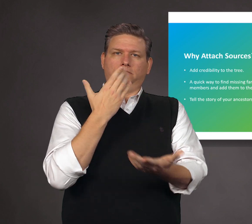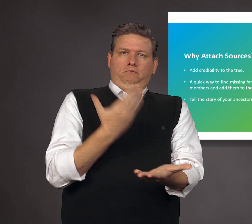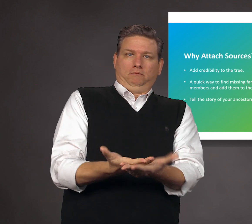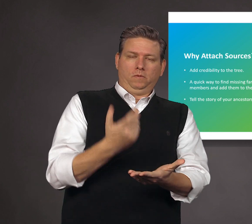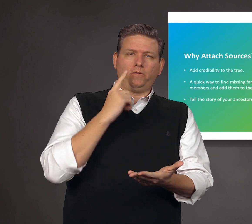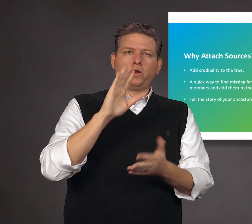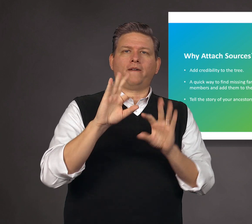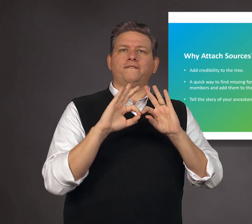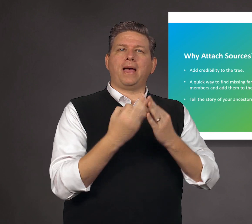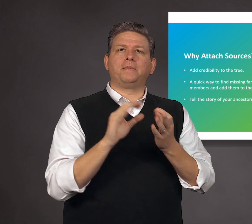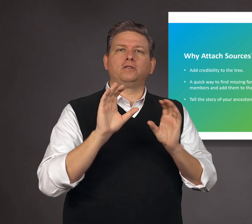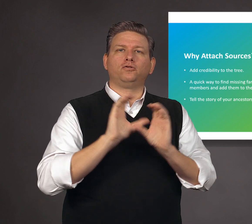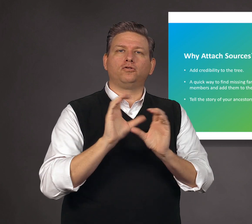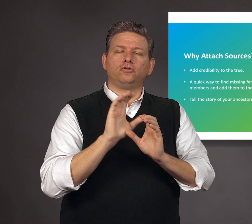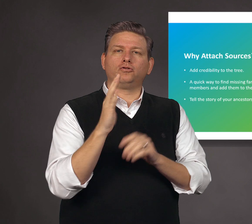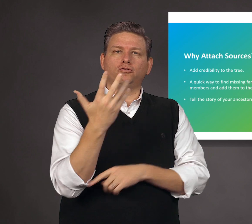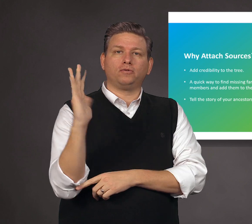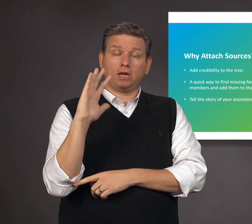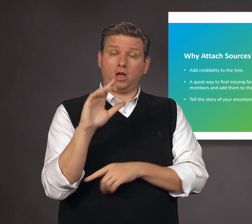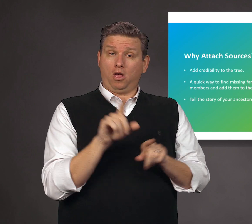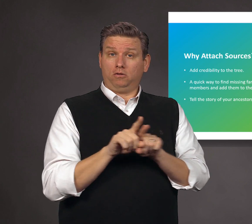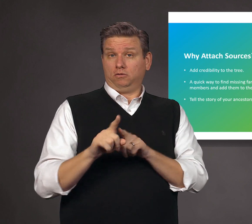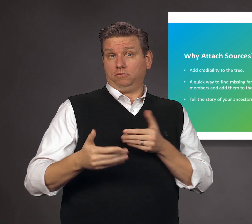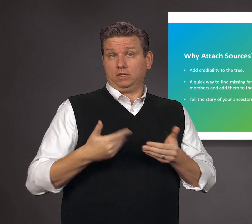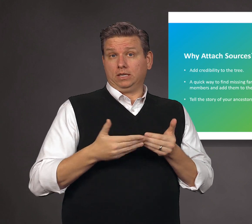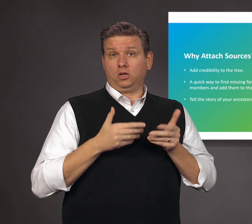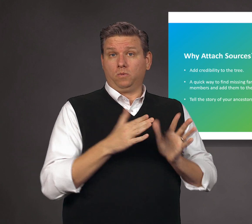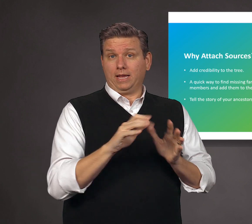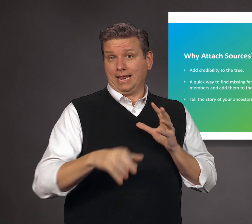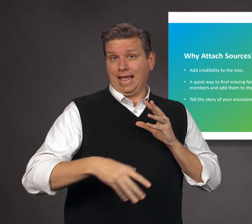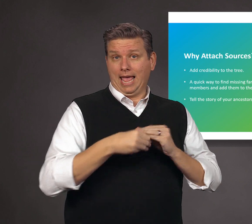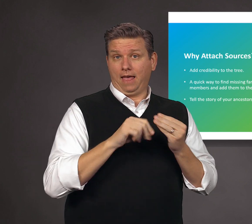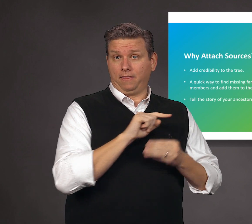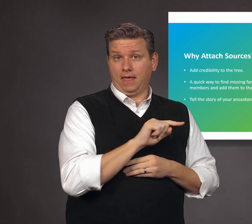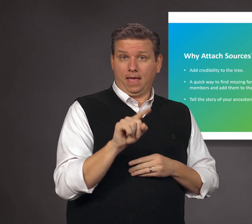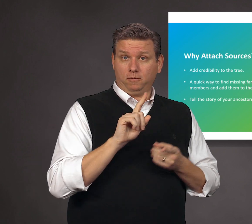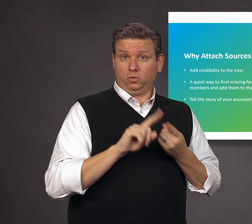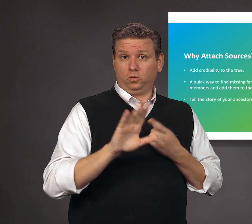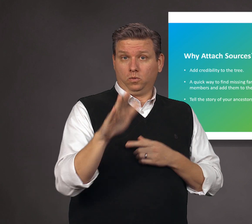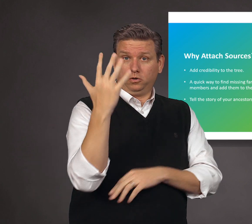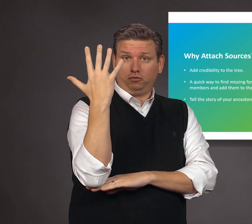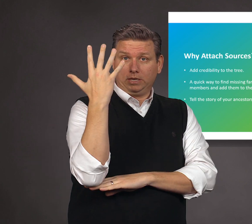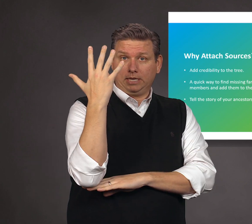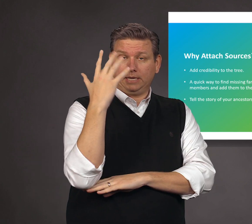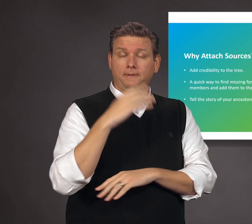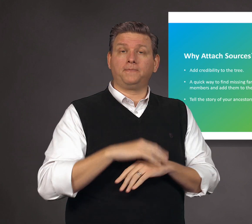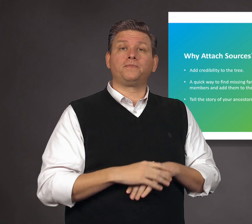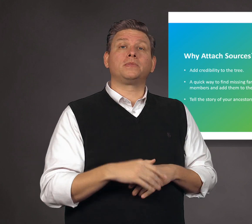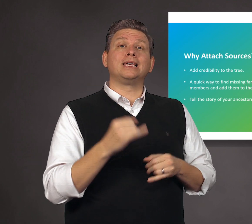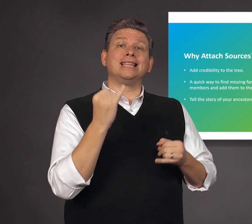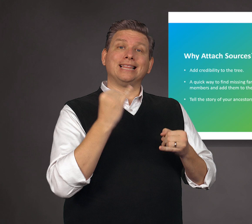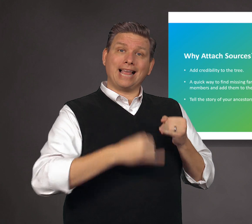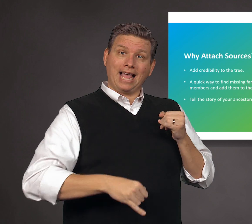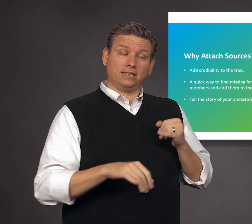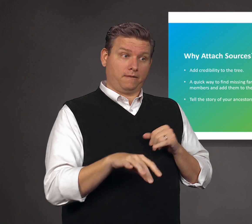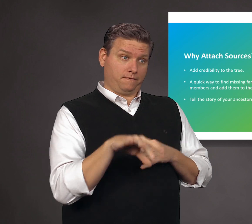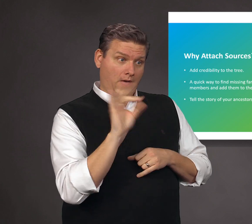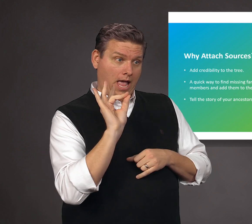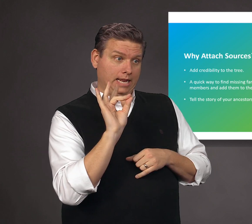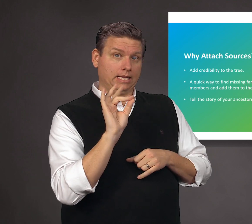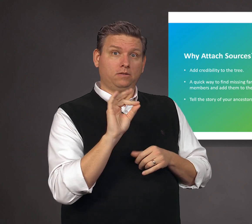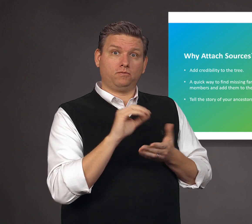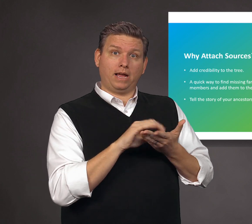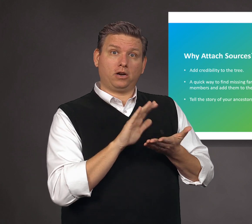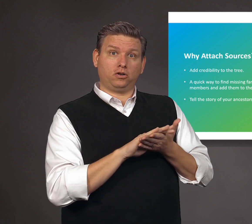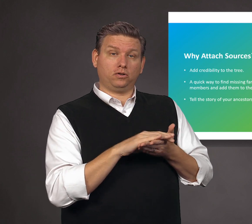also a quick way to find missing family members and add them to the tree. Finally, discovering and attaching records tells the story of